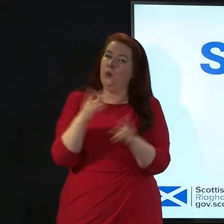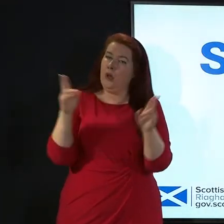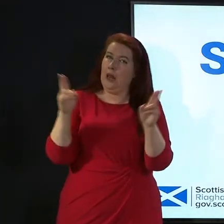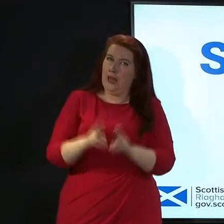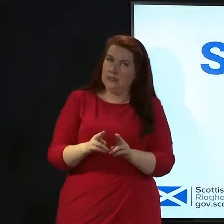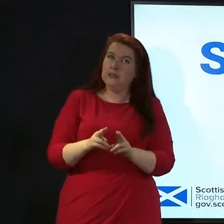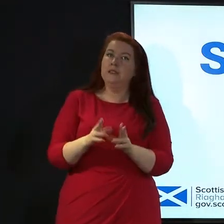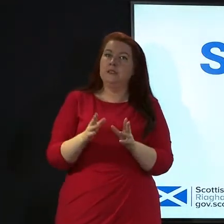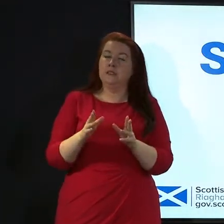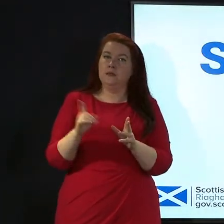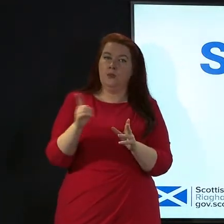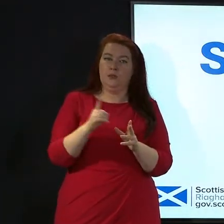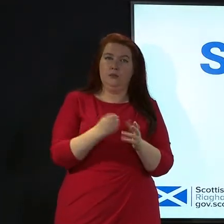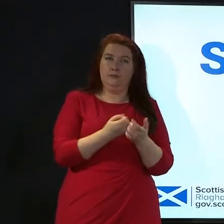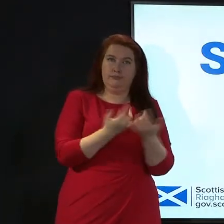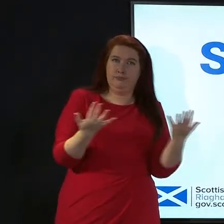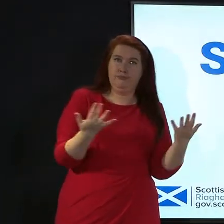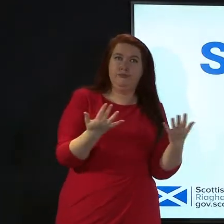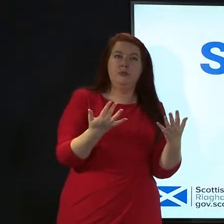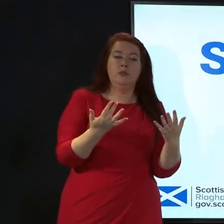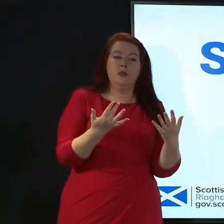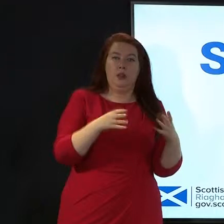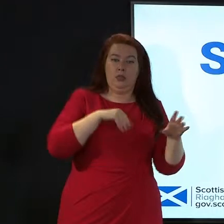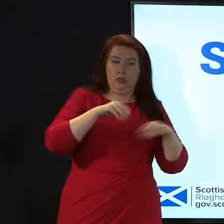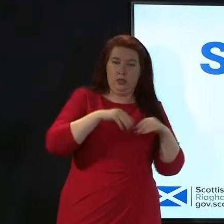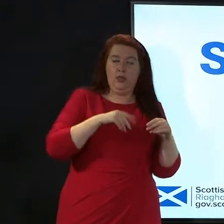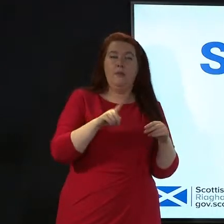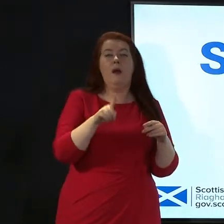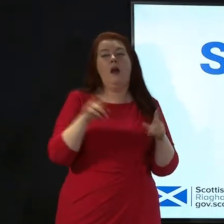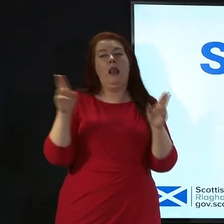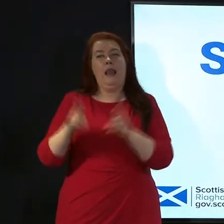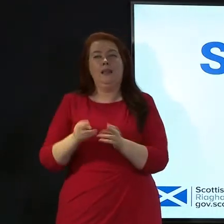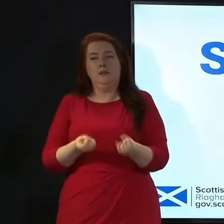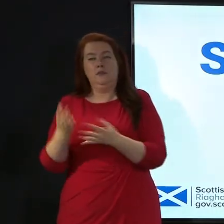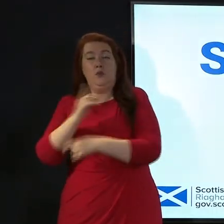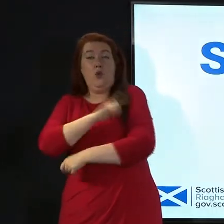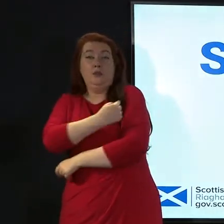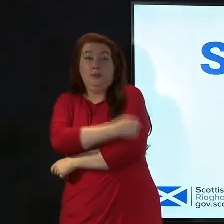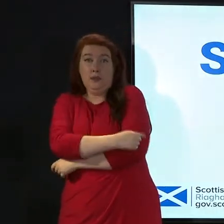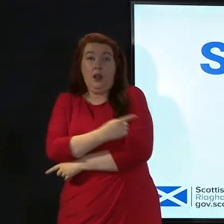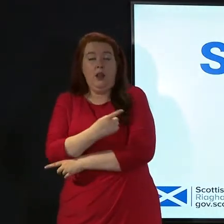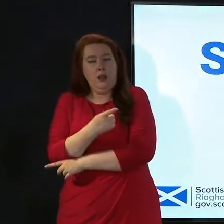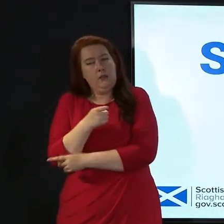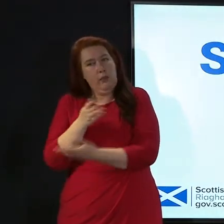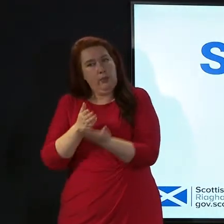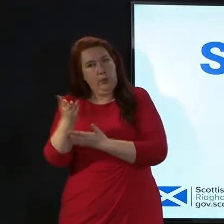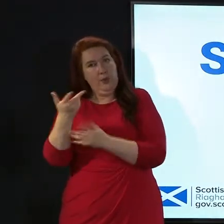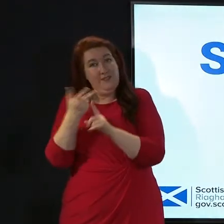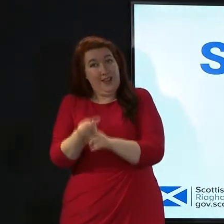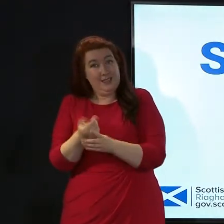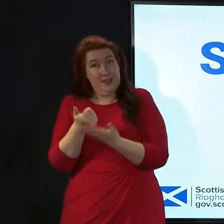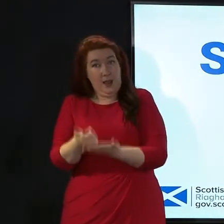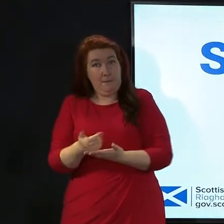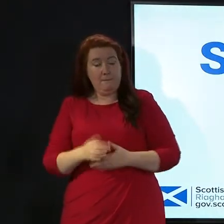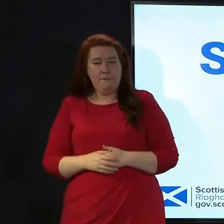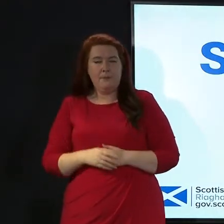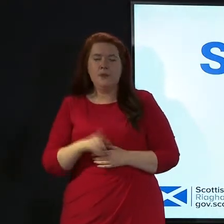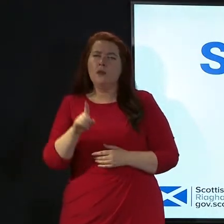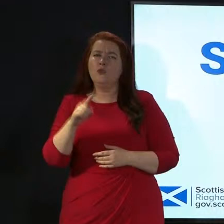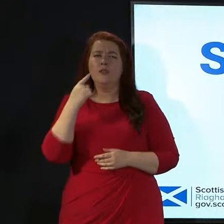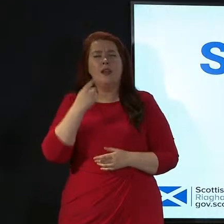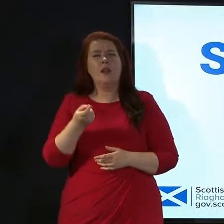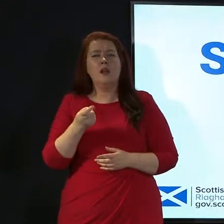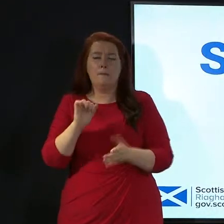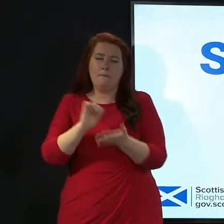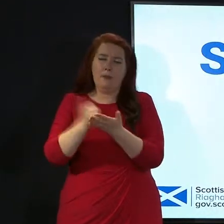between case numbers and hospital numbers. At what point do you think that publishing that daily number of